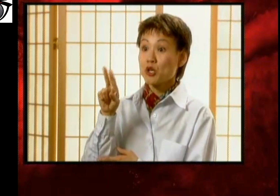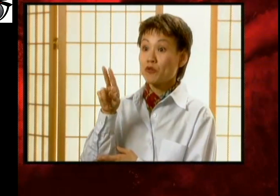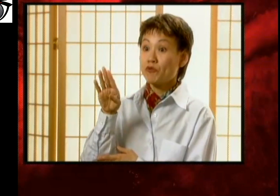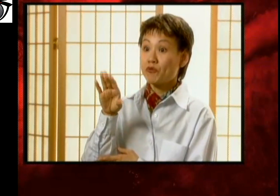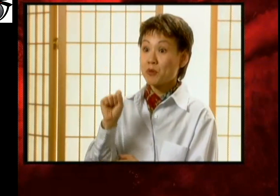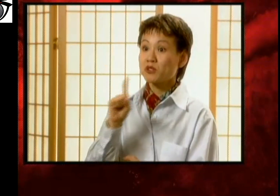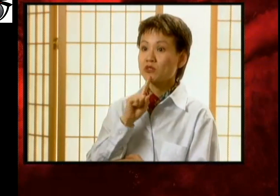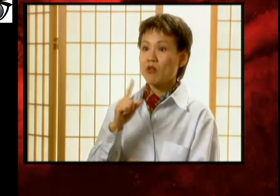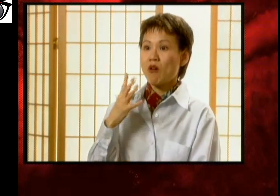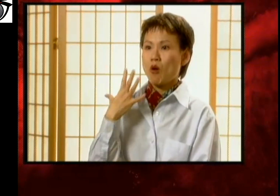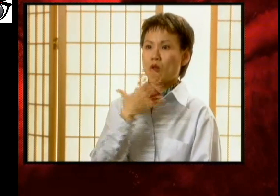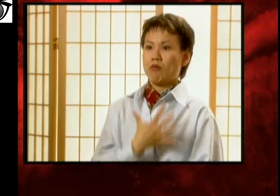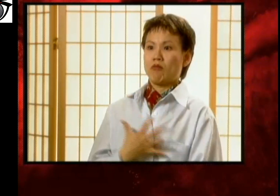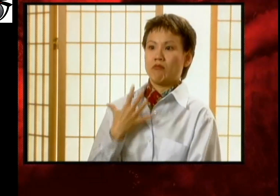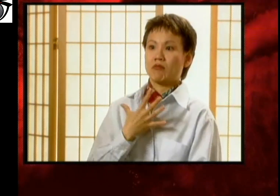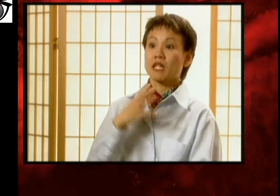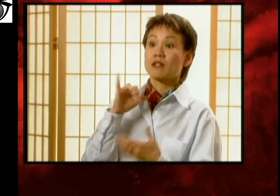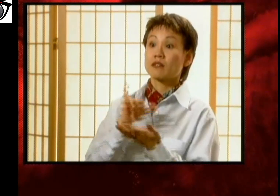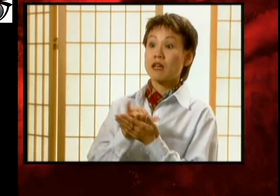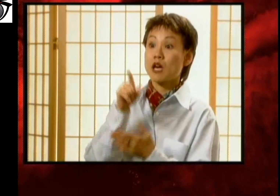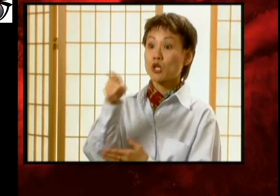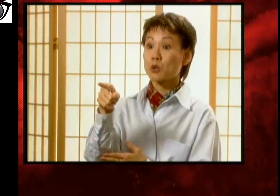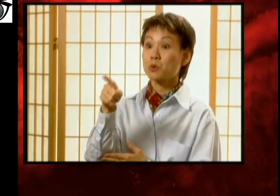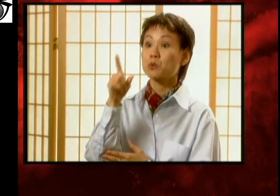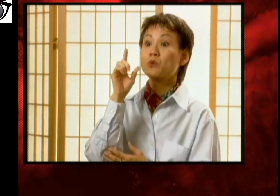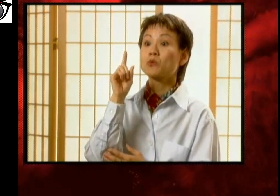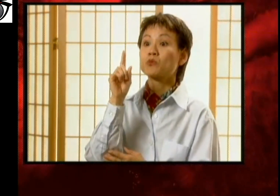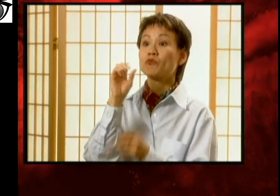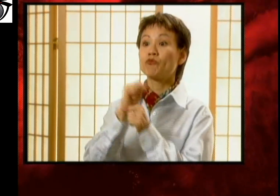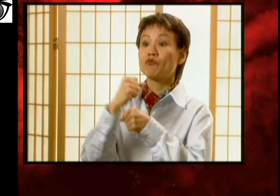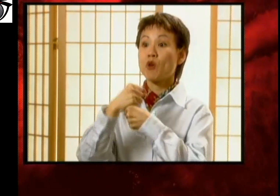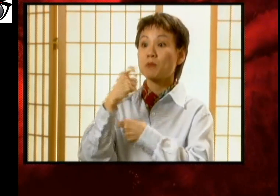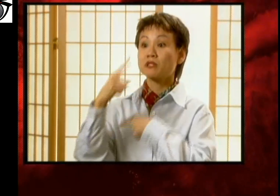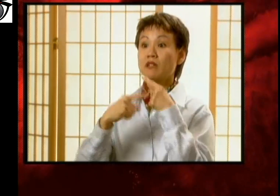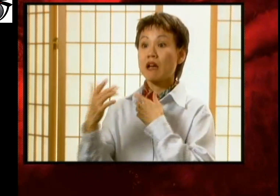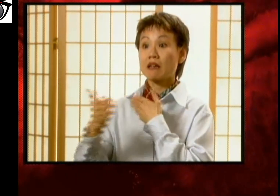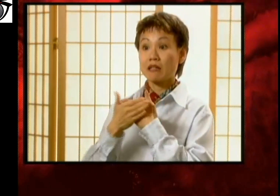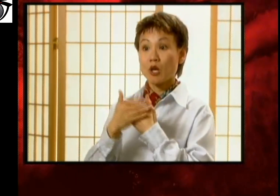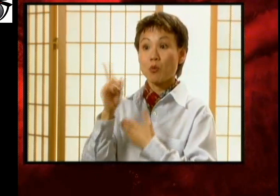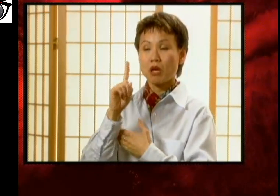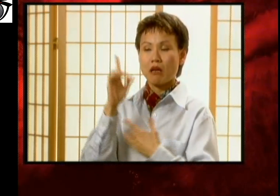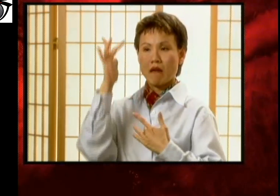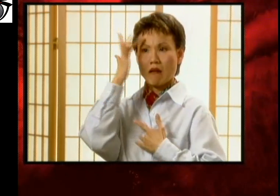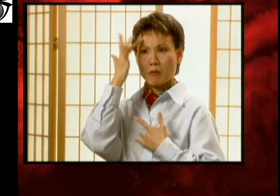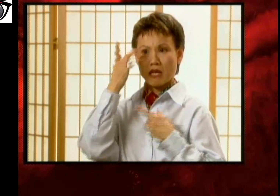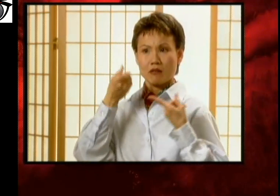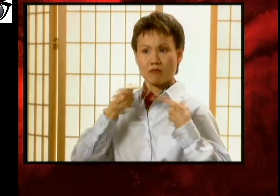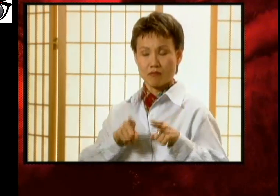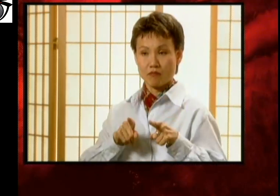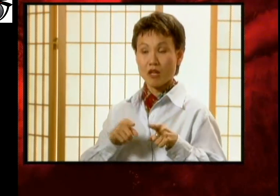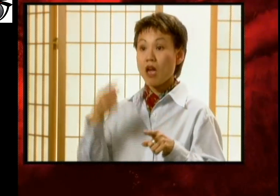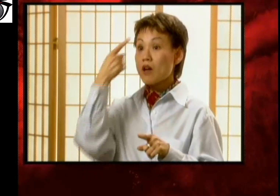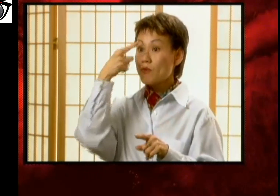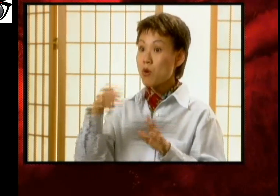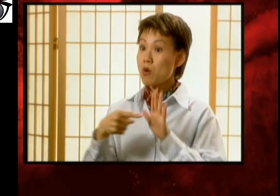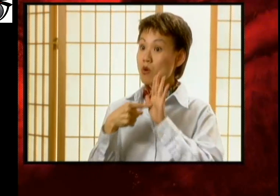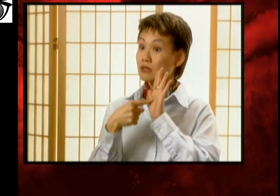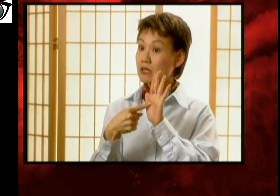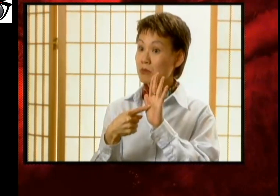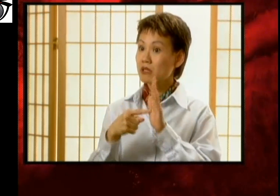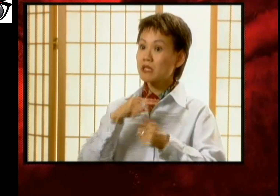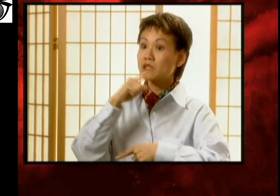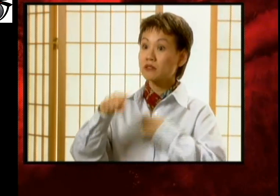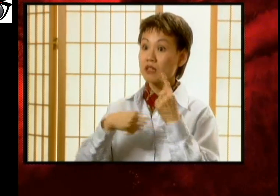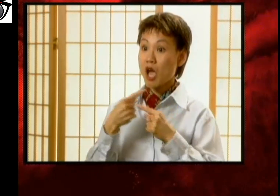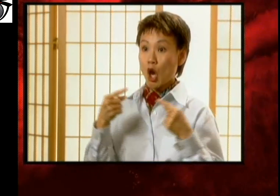Yes, some verbs are locational, in that you form the sign near where the ailment occurs.